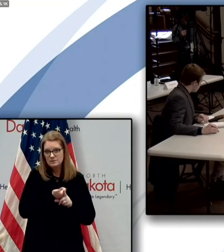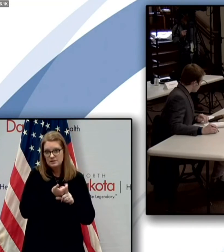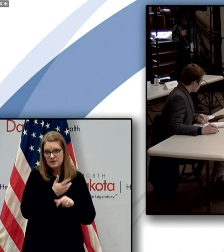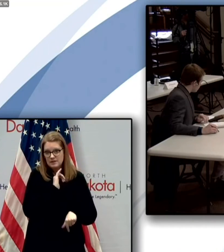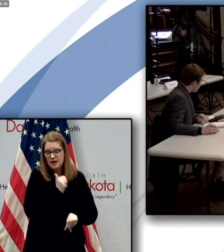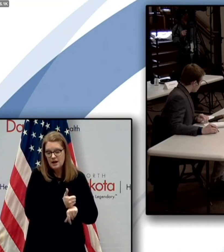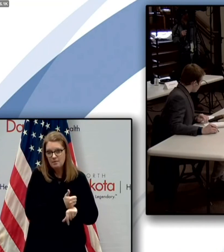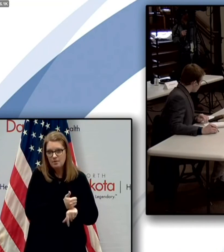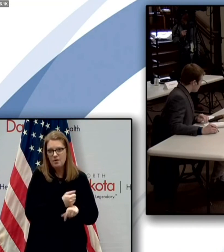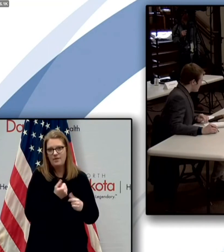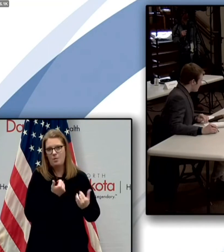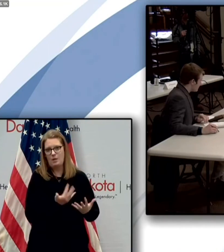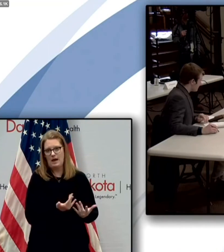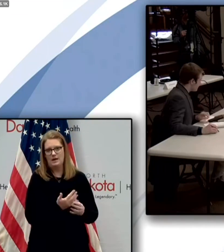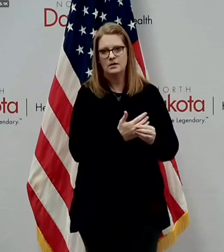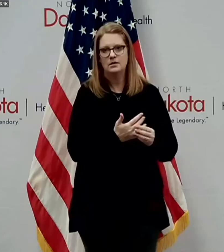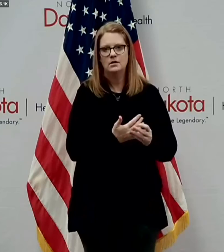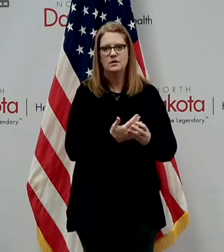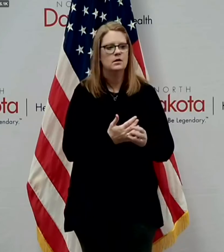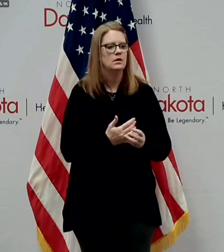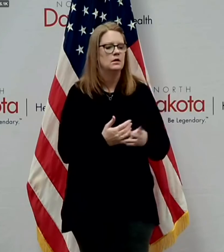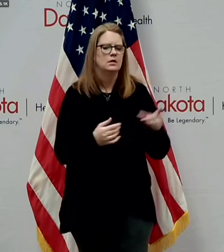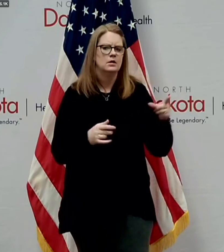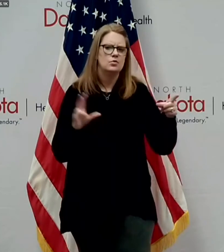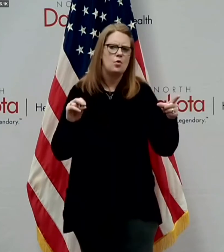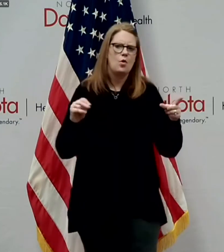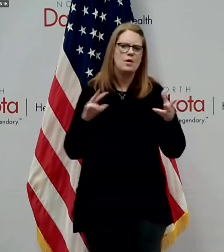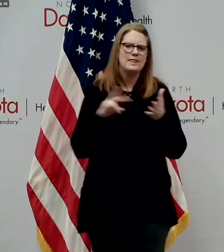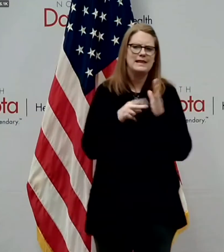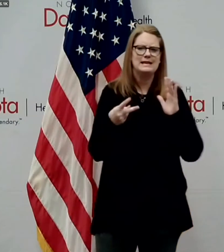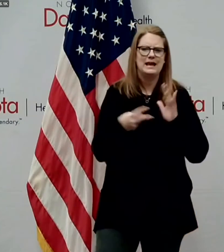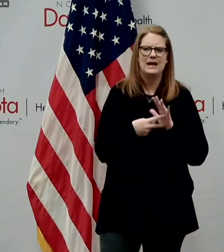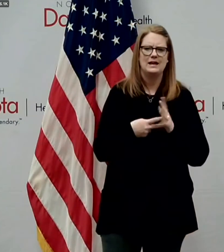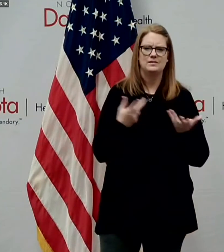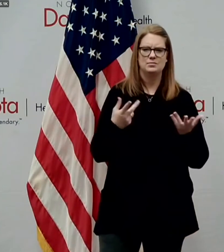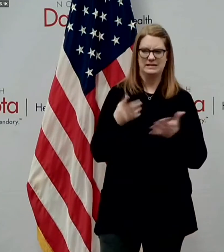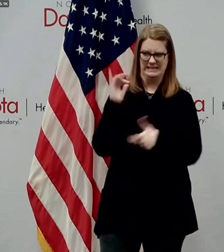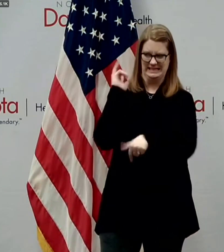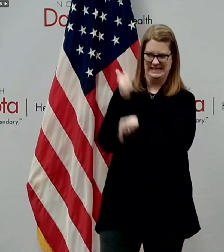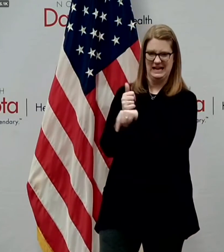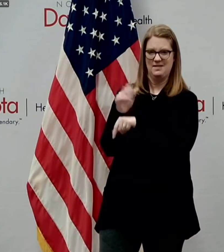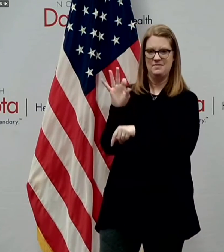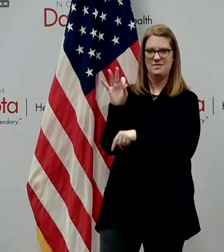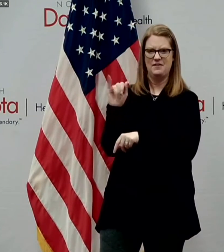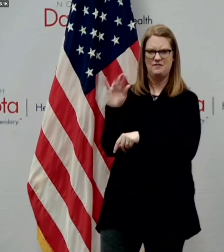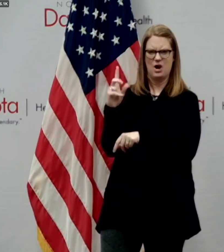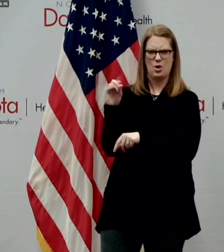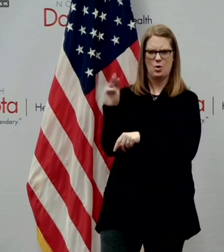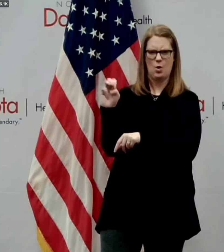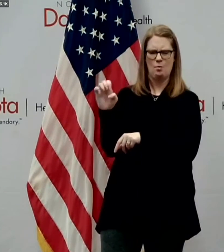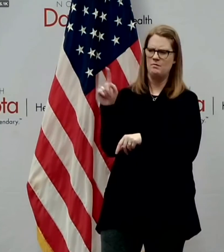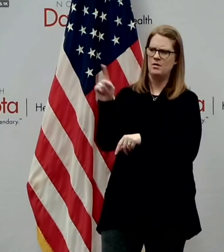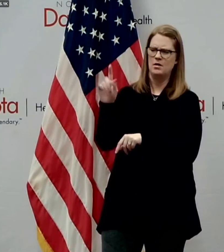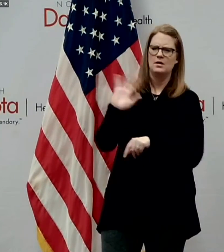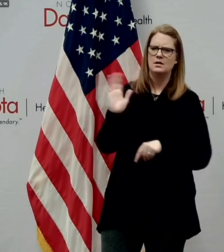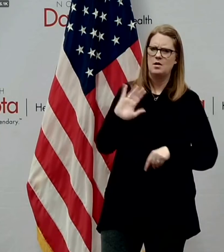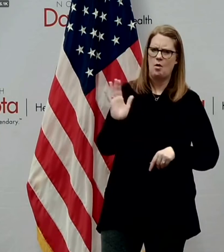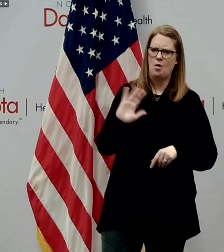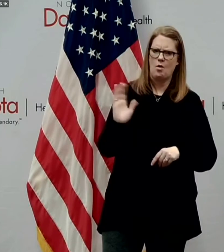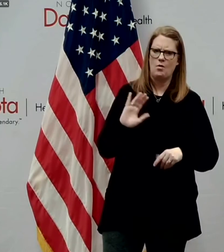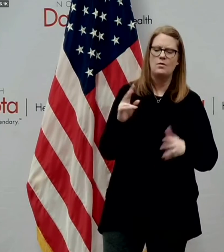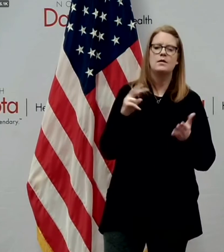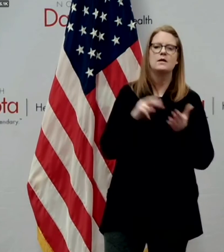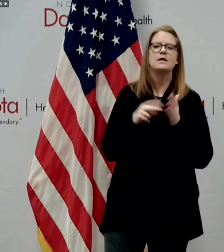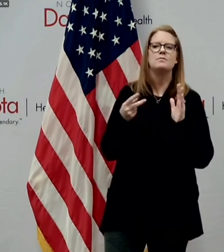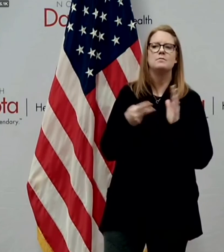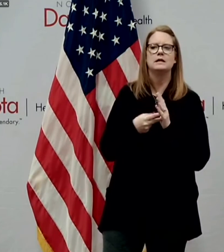or are they waiting? No, and the intent was not to set up the Fargo Dome. The intent was to pre-position